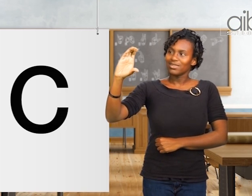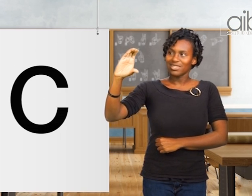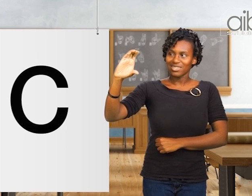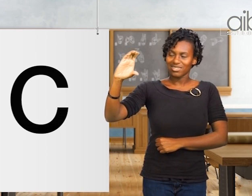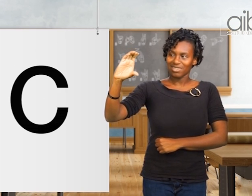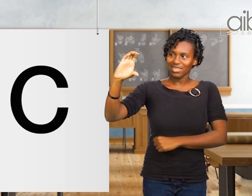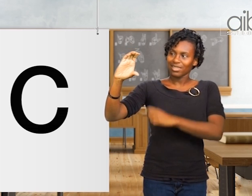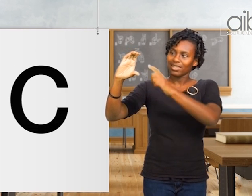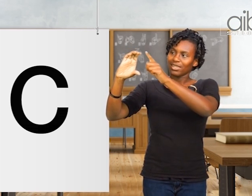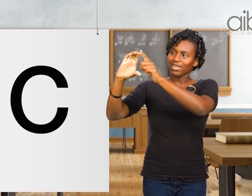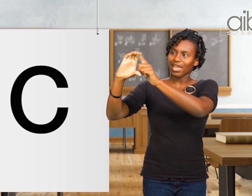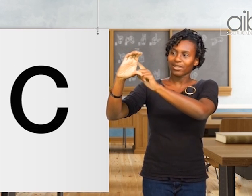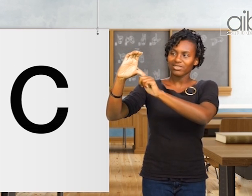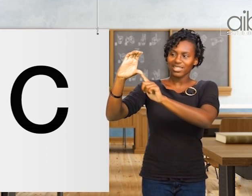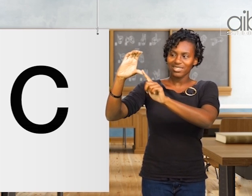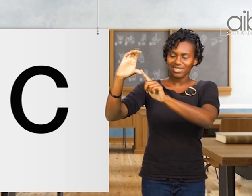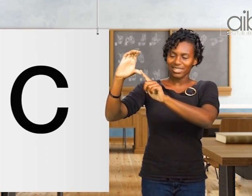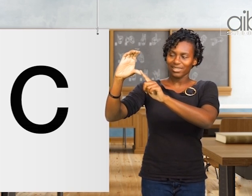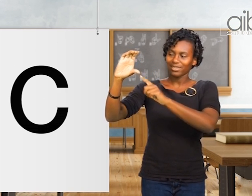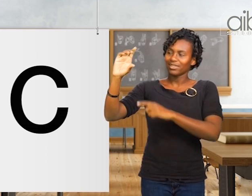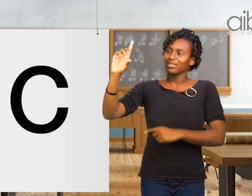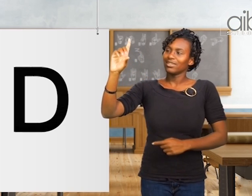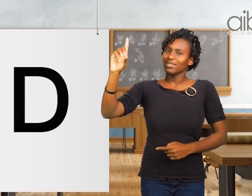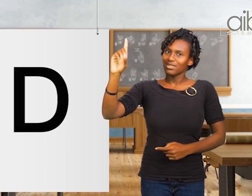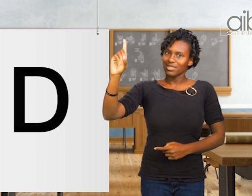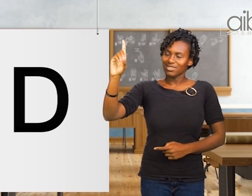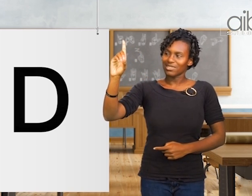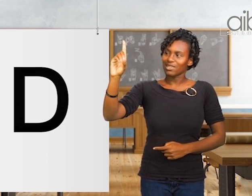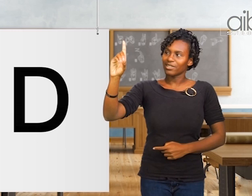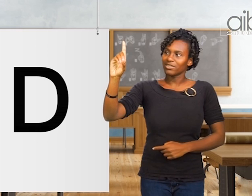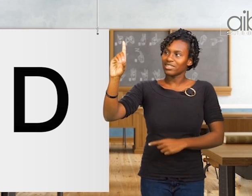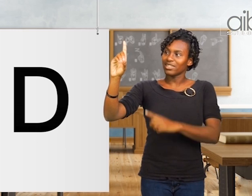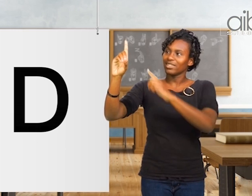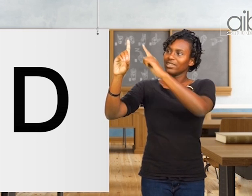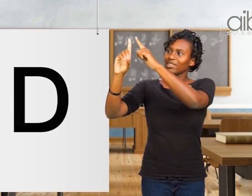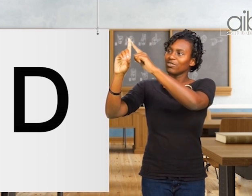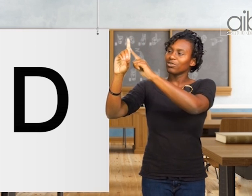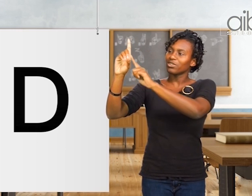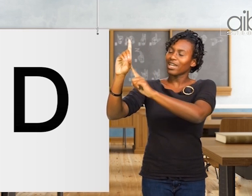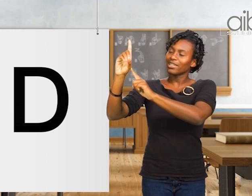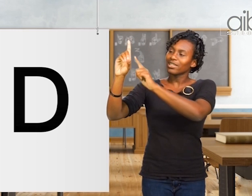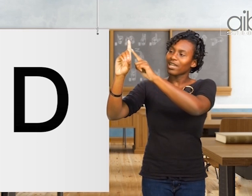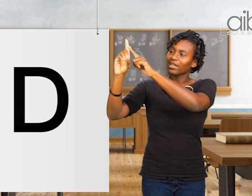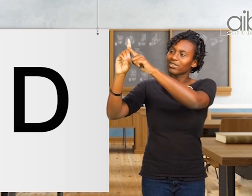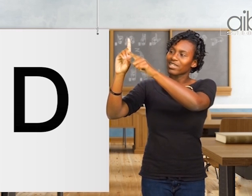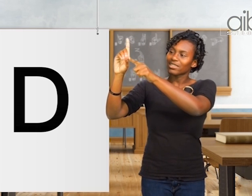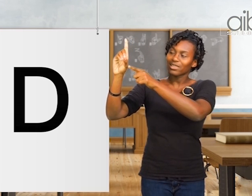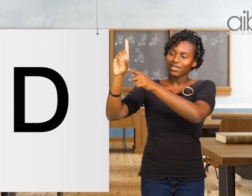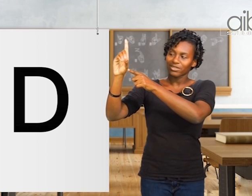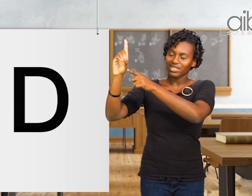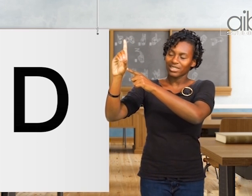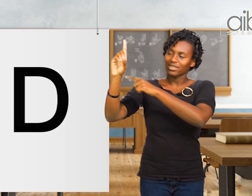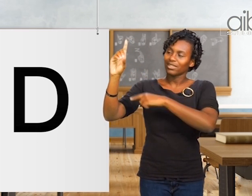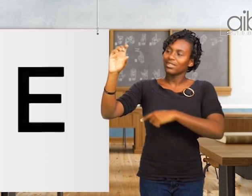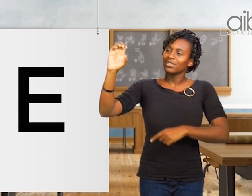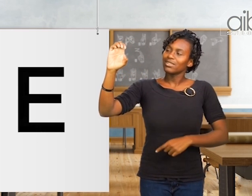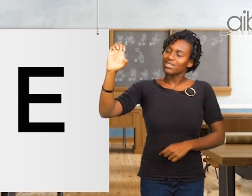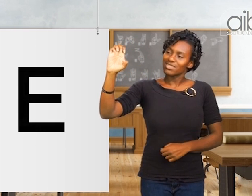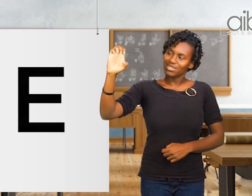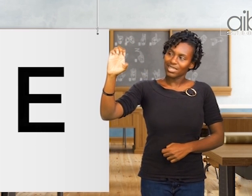This is C. It kind of looks like a C. This is a letter D. If you look at it, it kind of looks like the letter D. This is